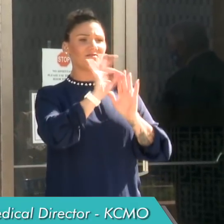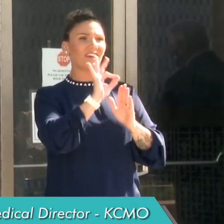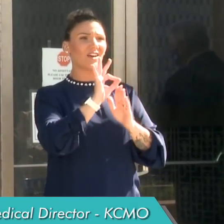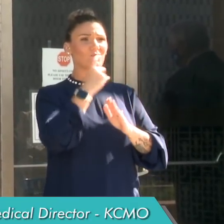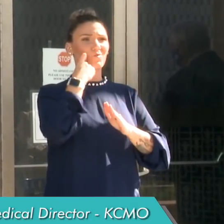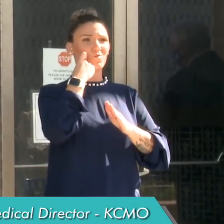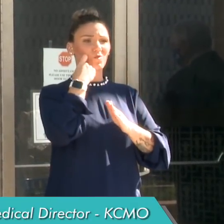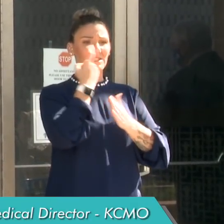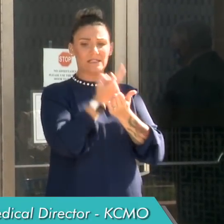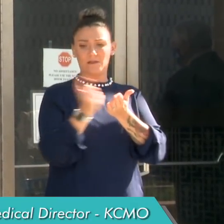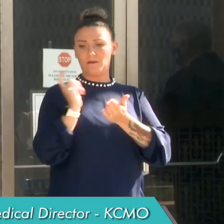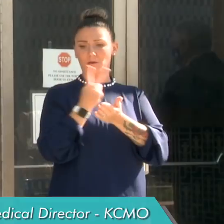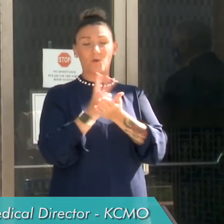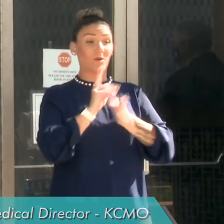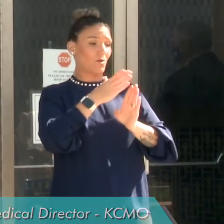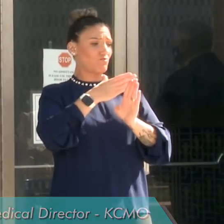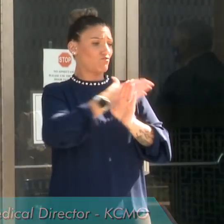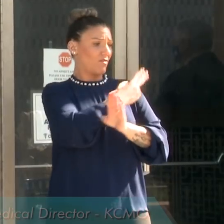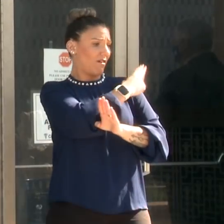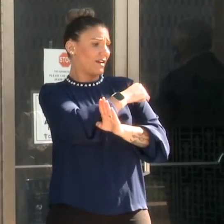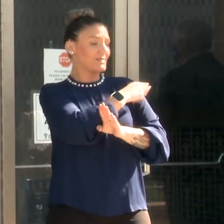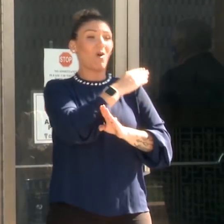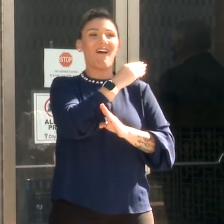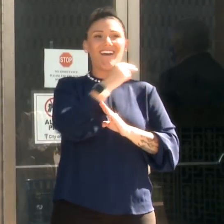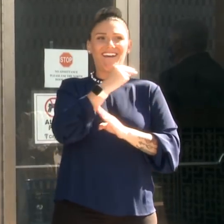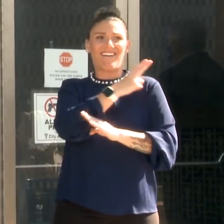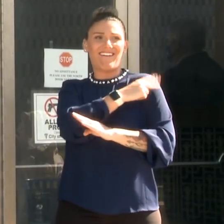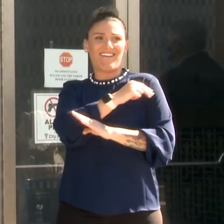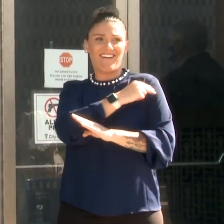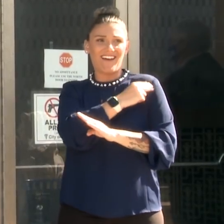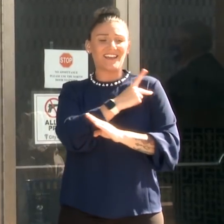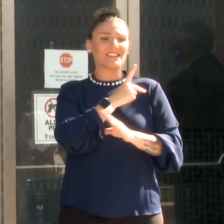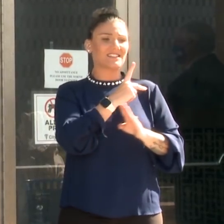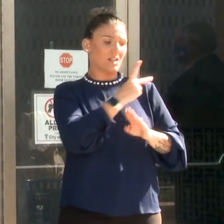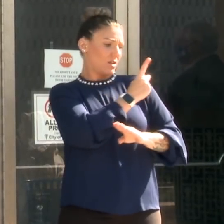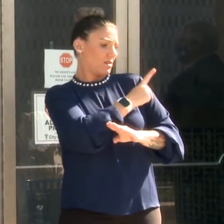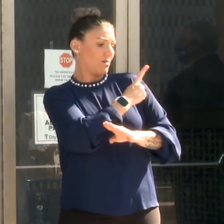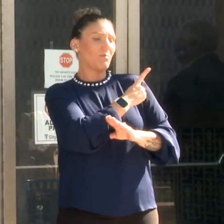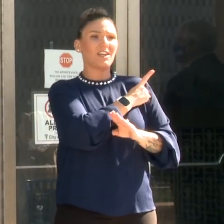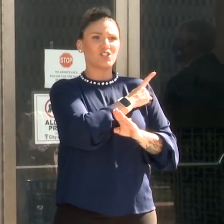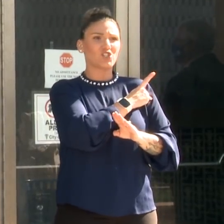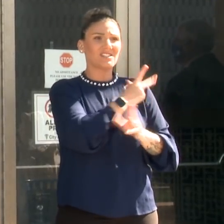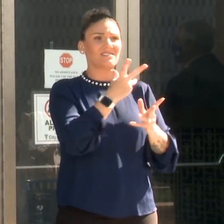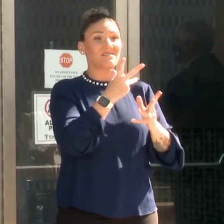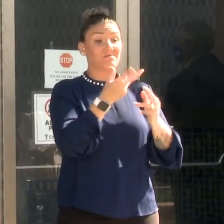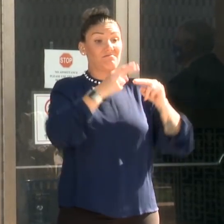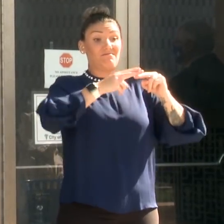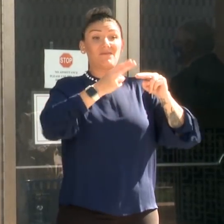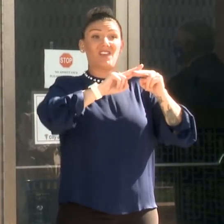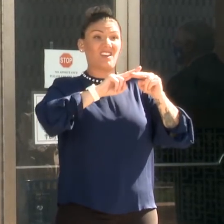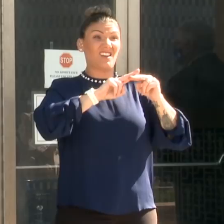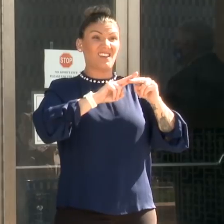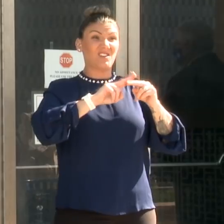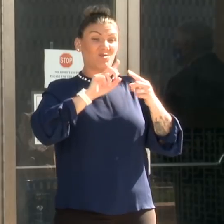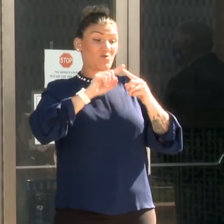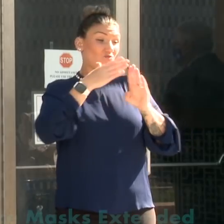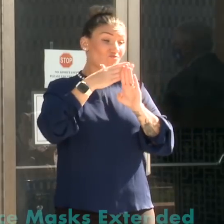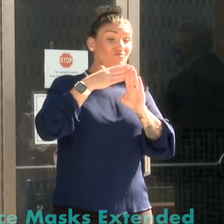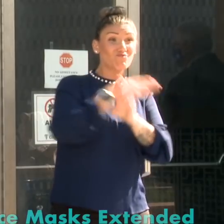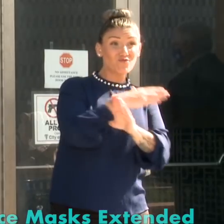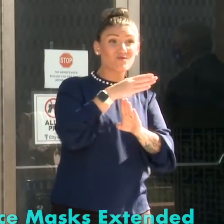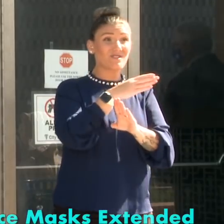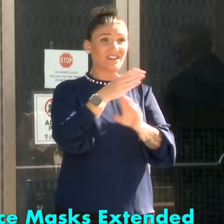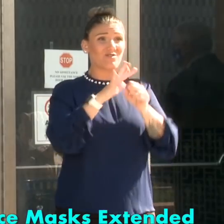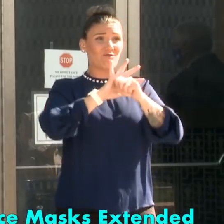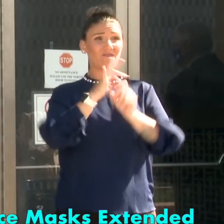few weeks on the pre-hospital and the hospital side, our patient volumes have pretty much increased back to pre-corona numbers.